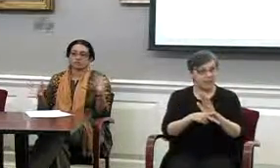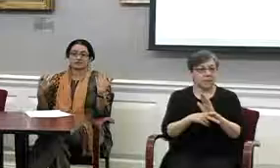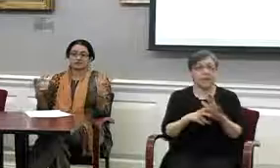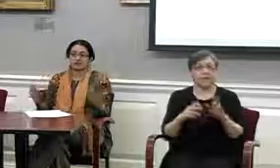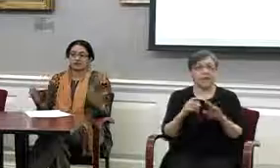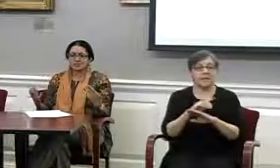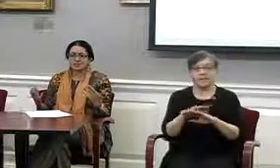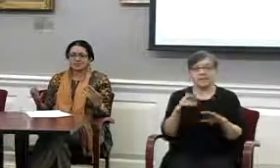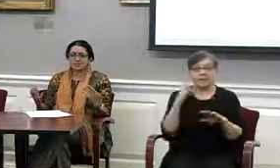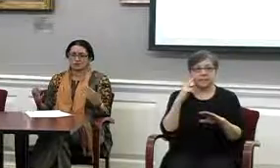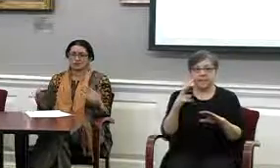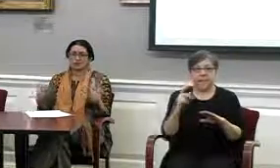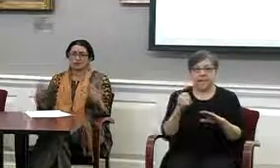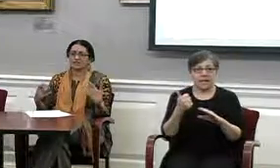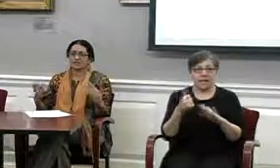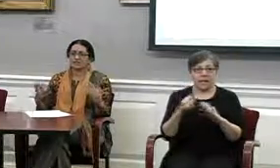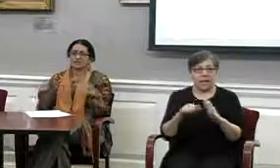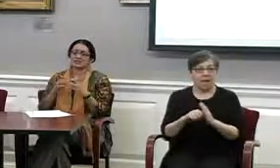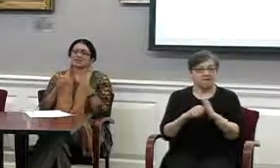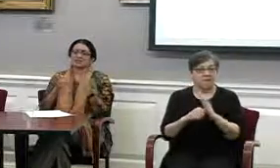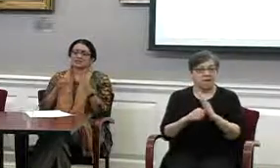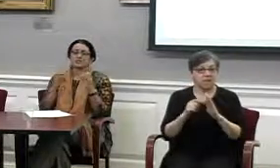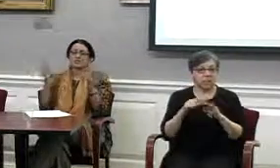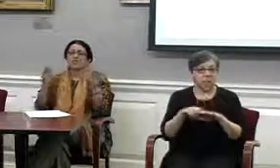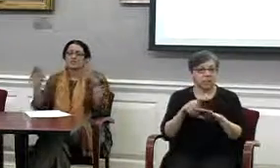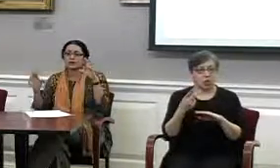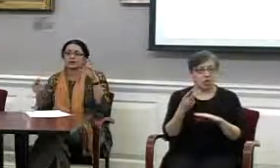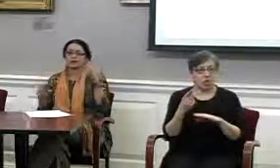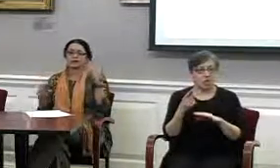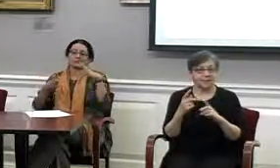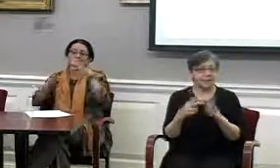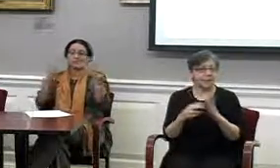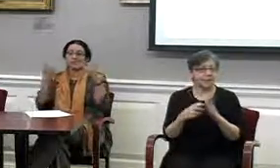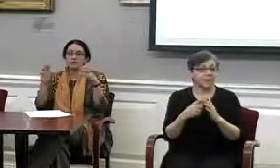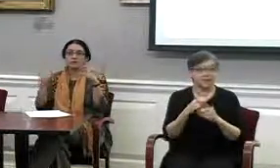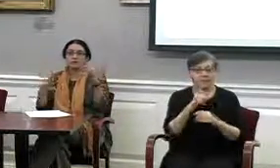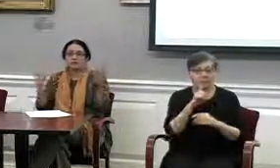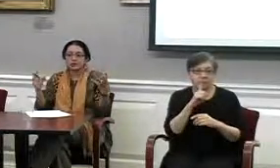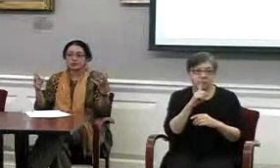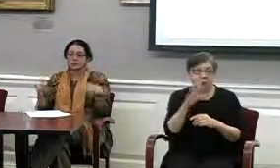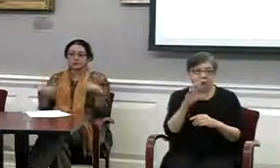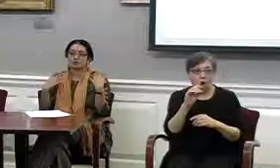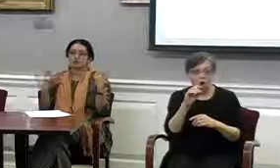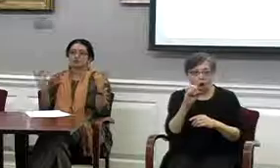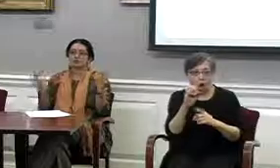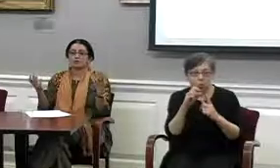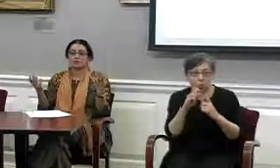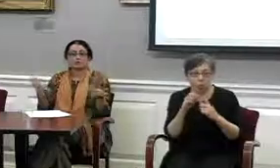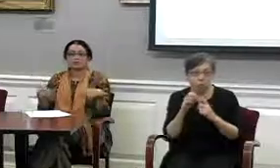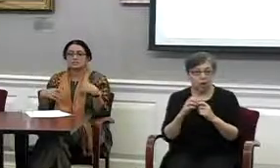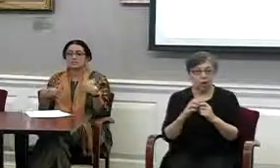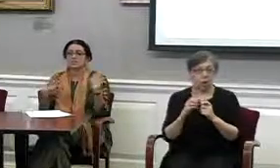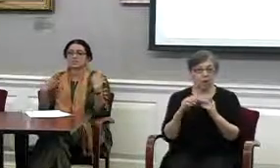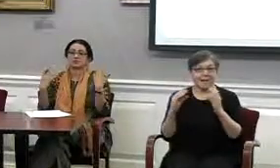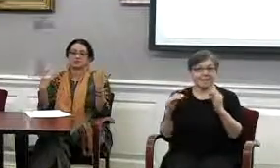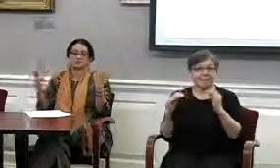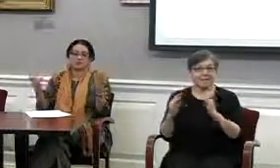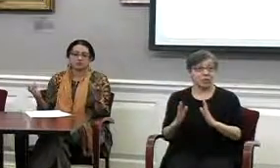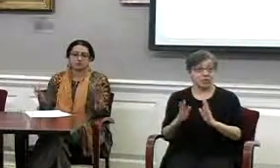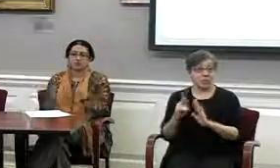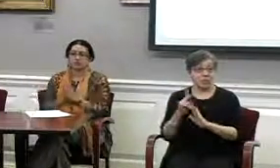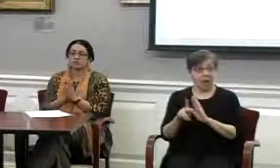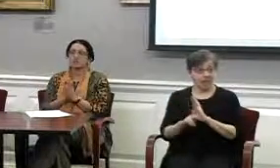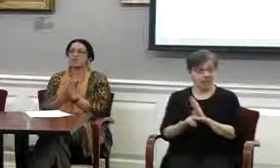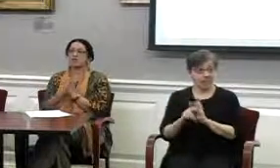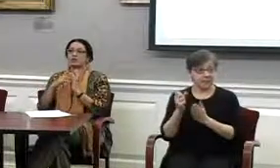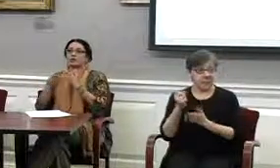rigorous emphasis on human rights in any. You know, sometimes it was a code word or a word, a buzzword that was used in teacher policy documents for